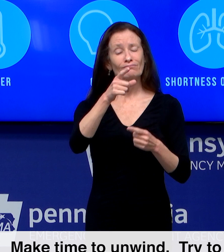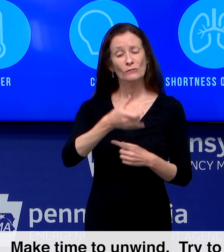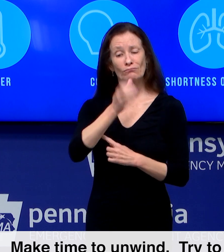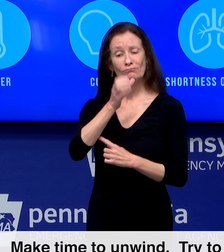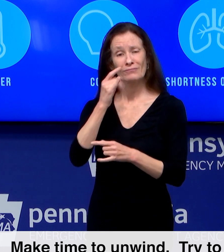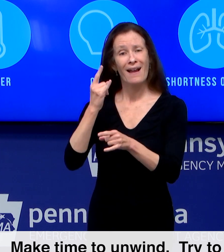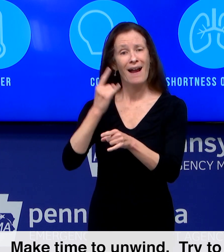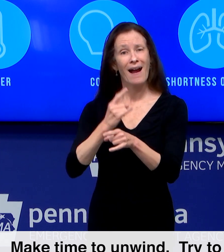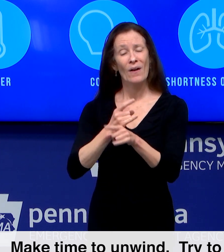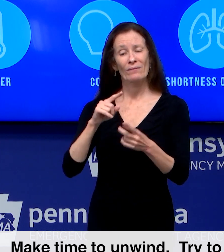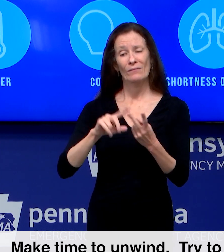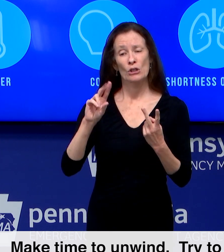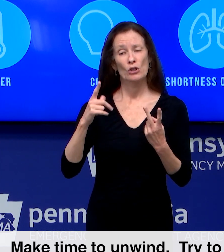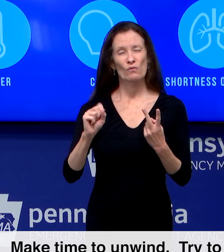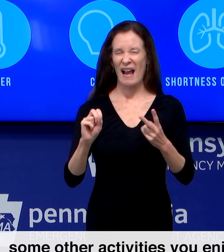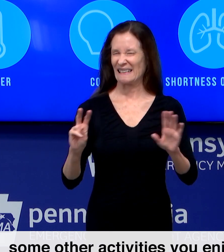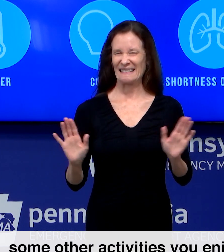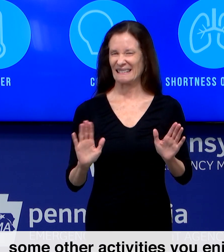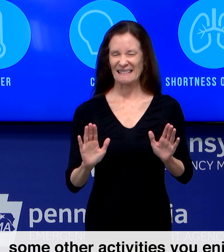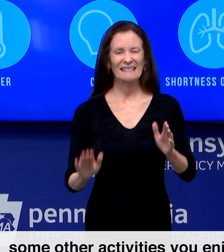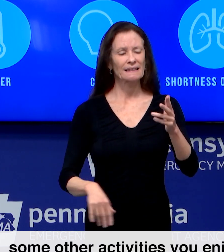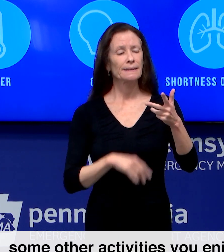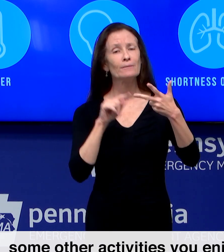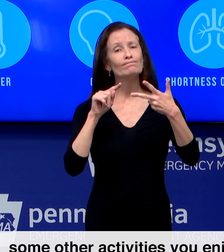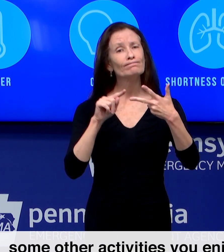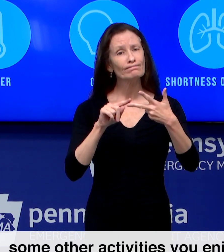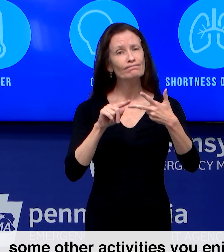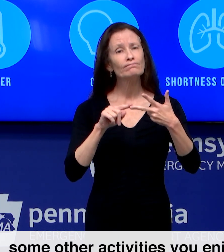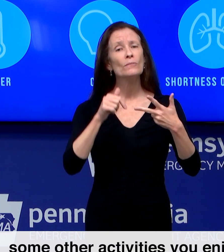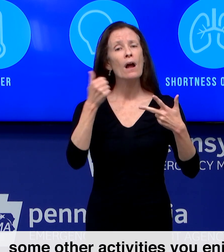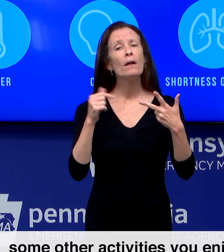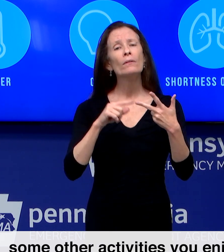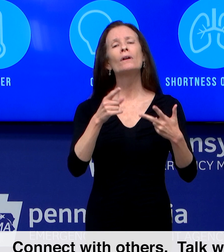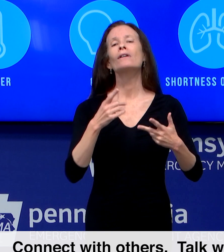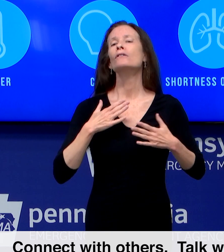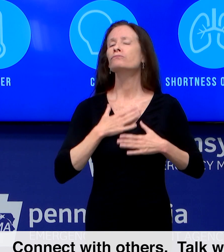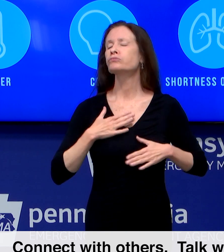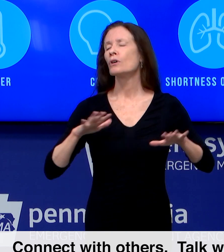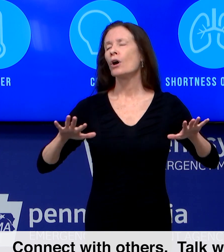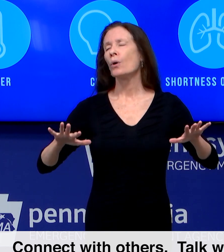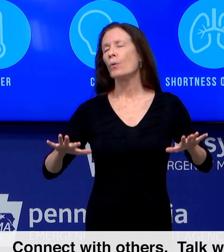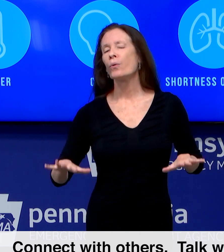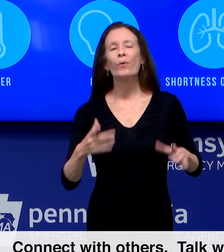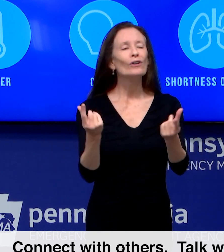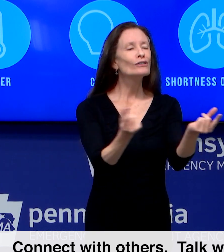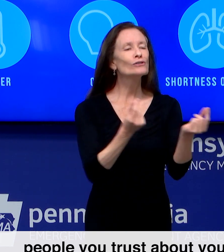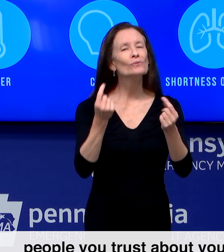Make time to unwind. Try to do some other activities you enjoy. Connect with others. Talk with people you